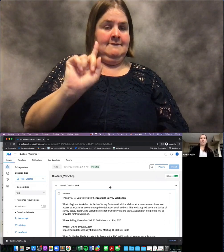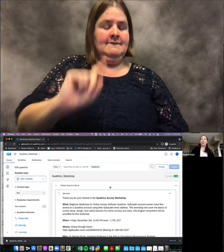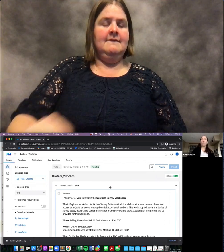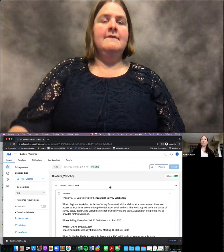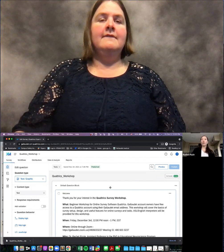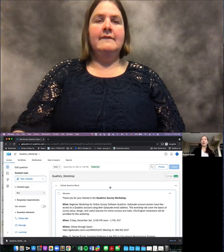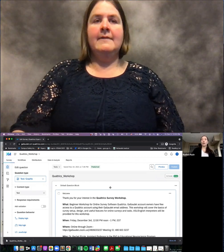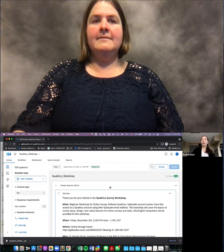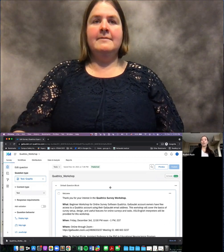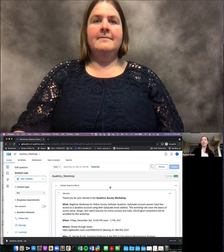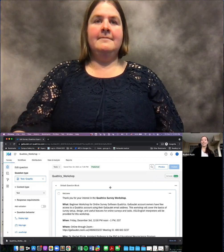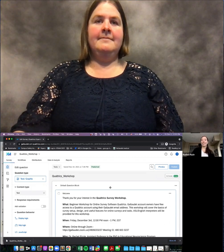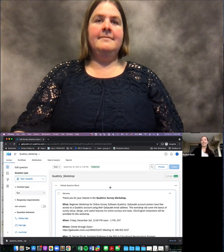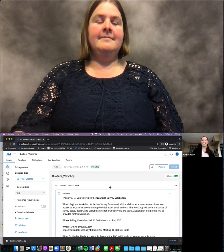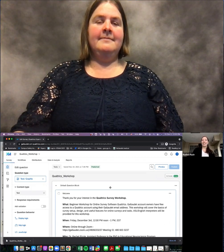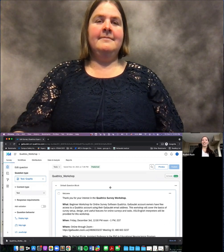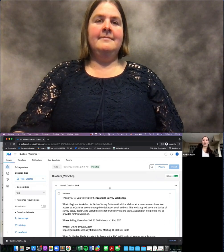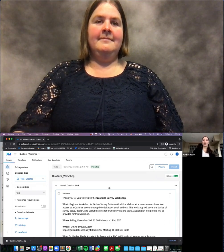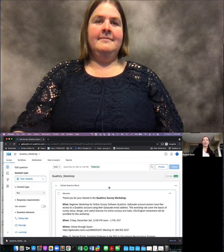in order